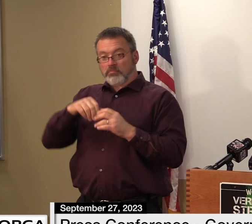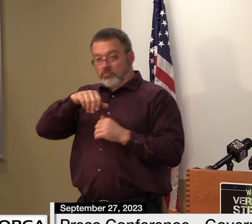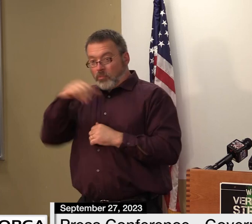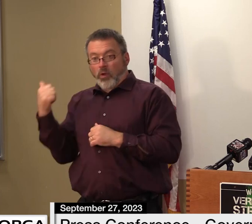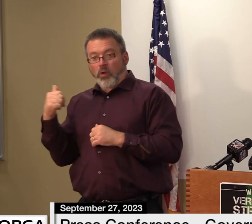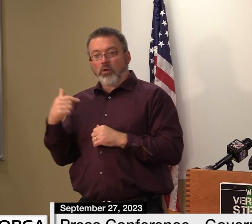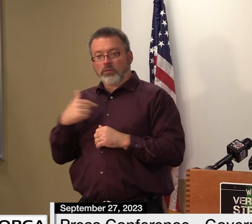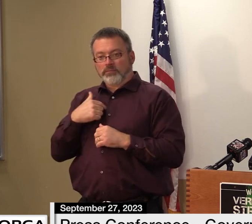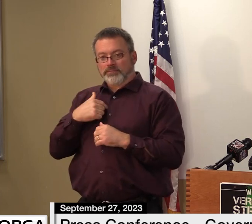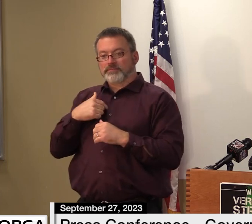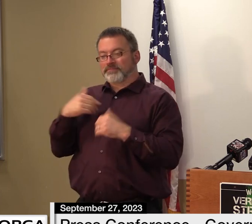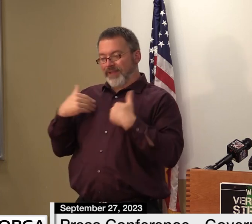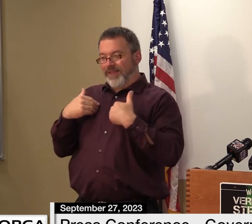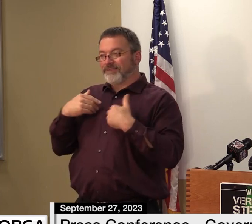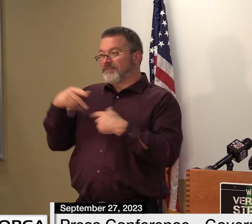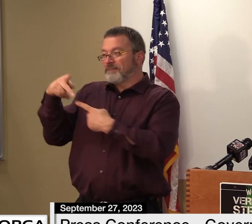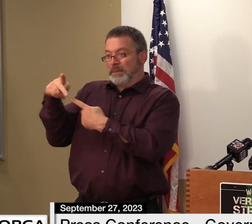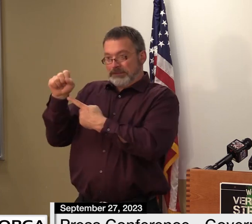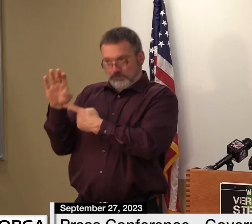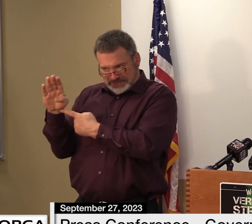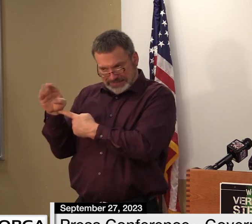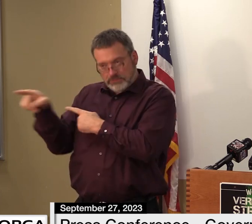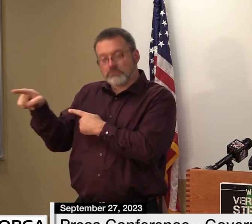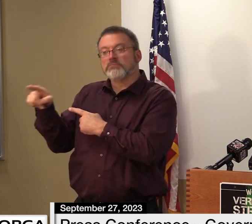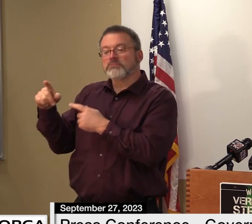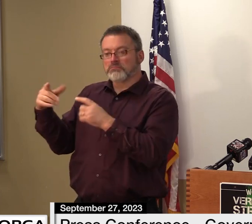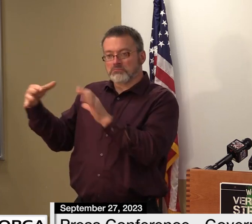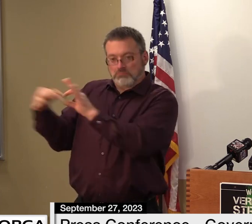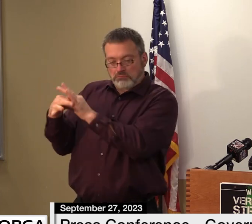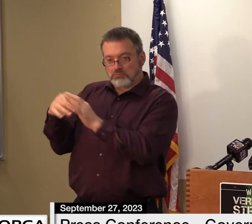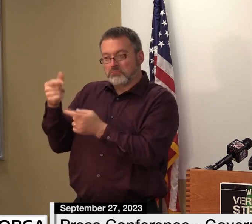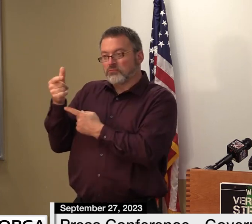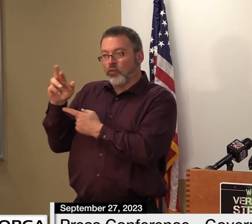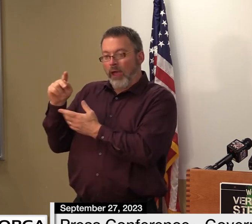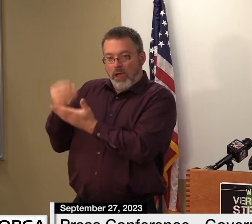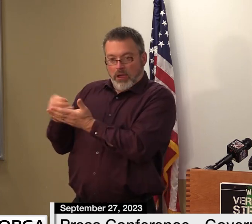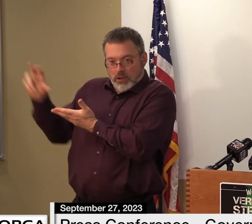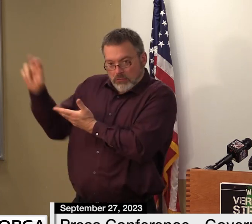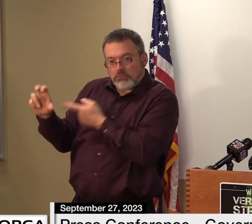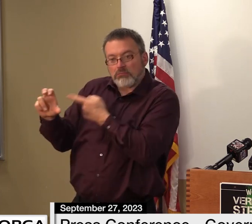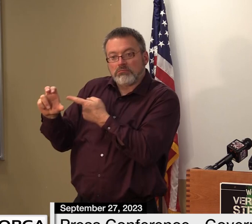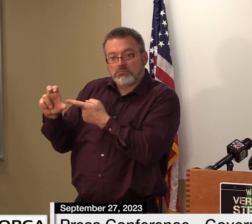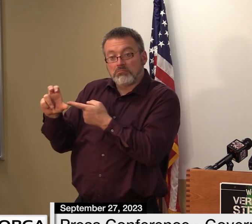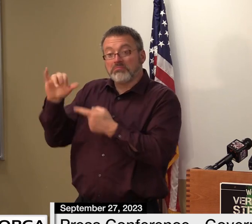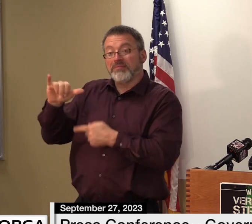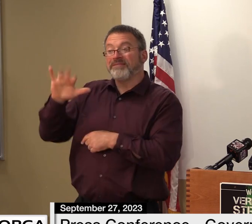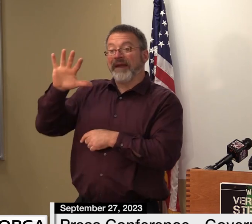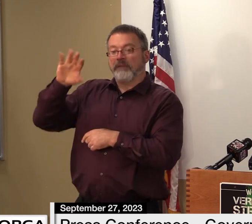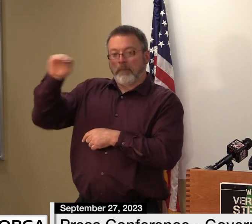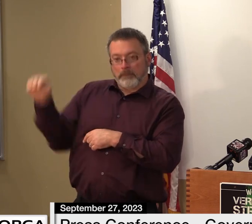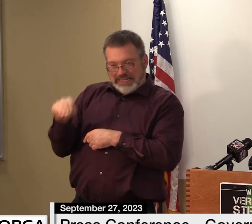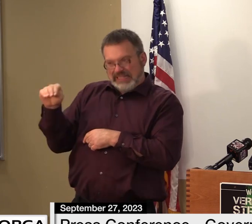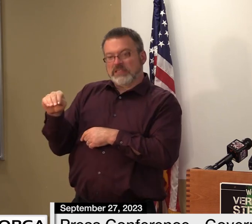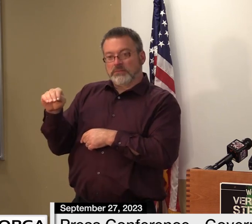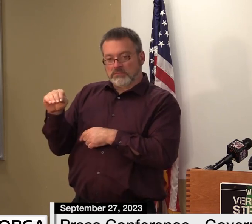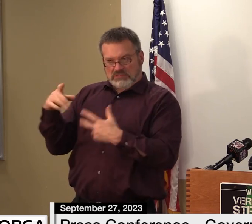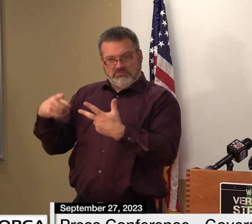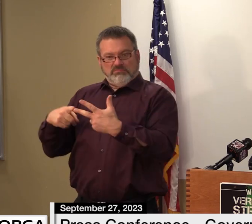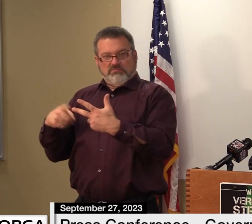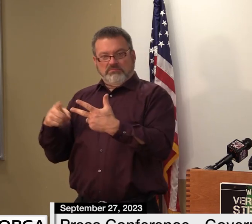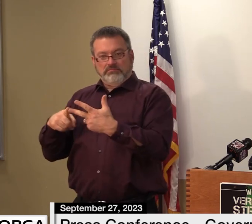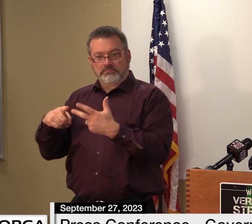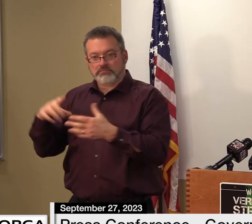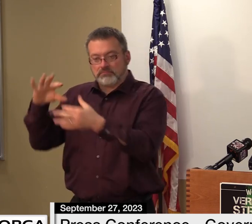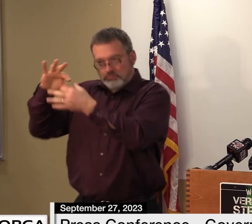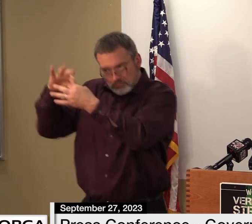with the Public Service Department, and these will extend further into the future, there's $5 million available to help people switch to heat pump hot water